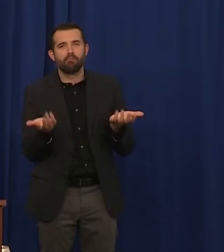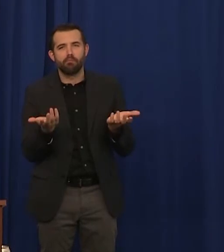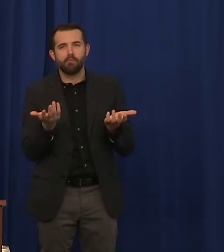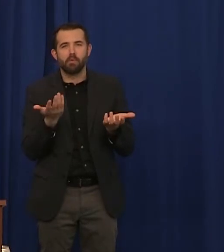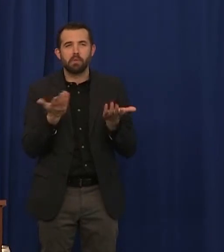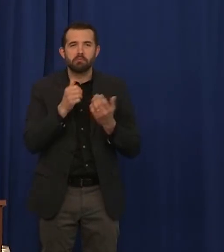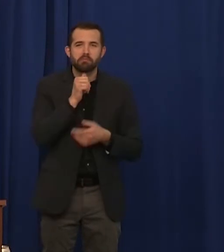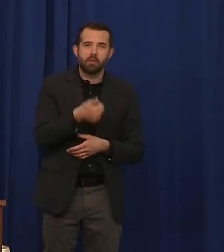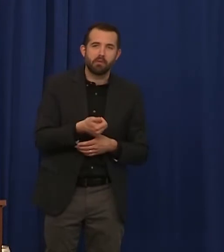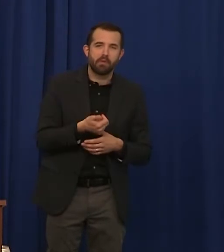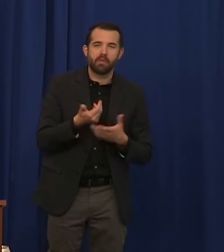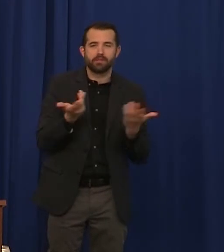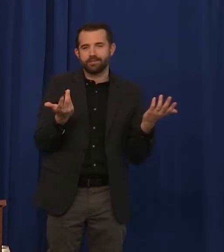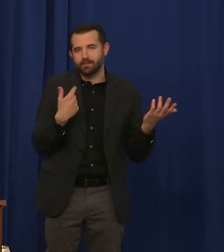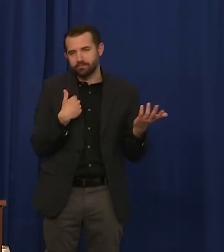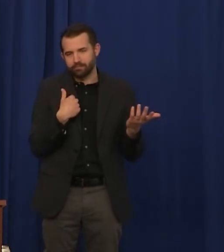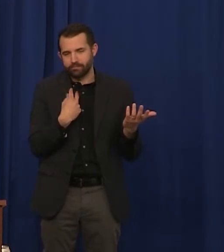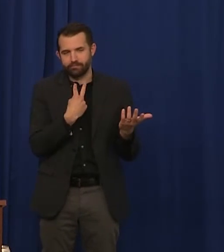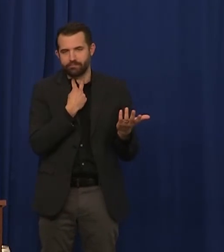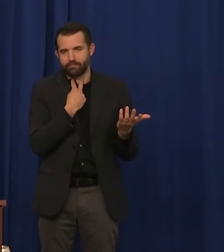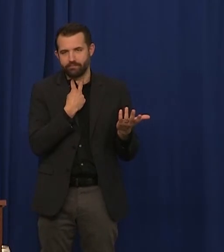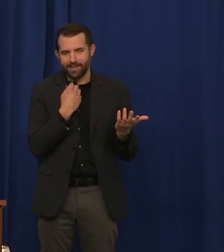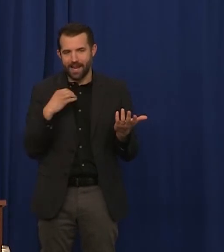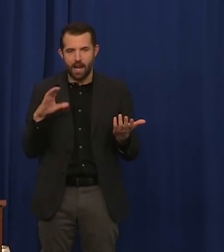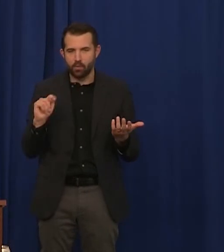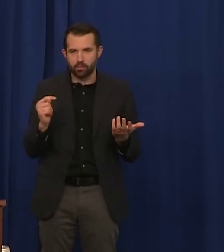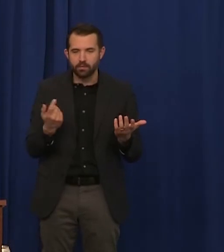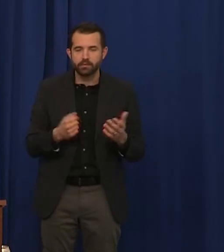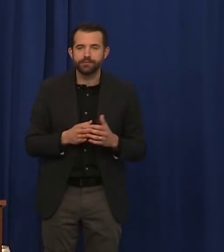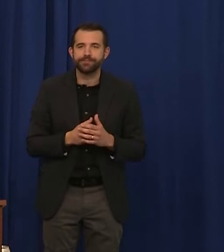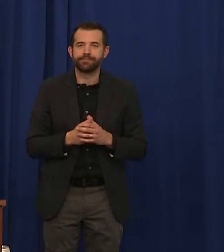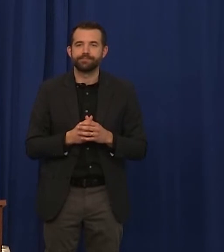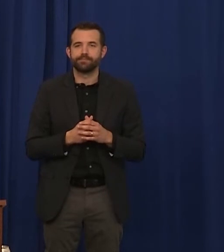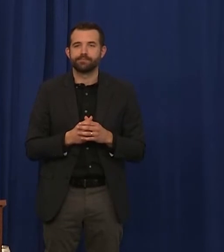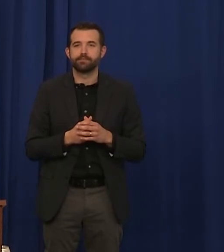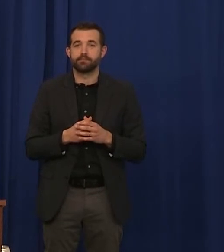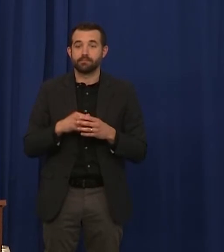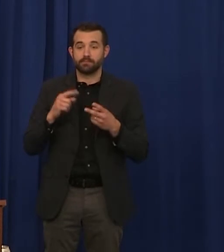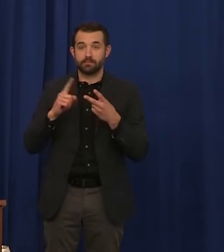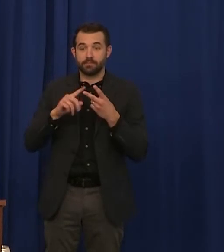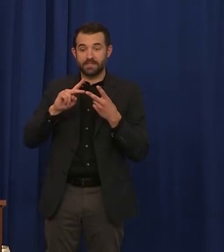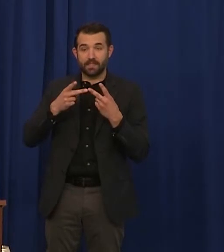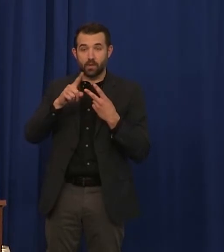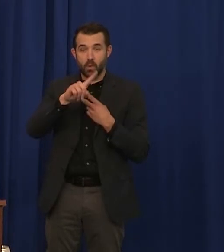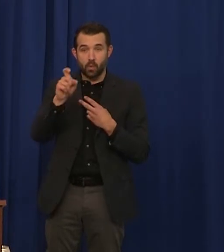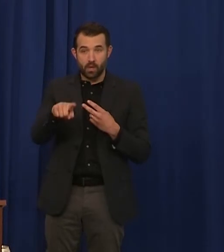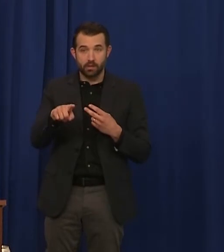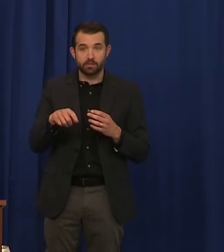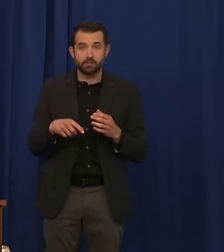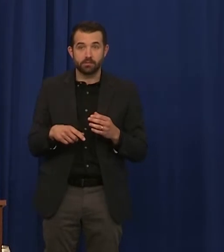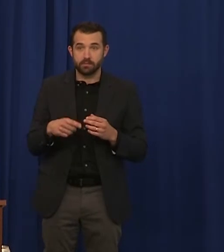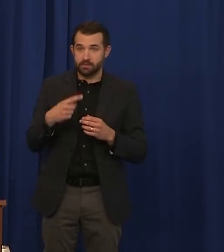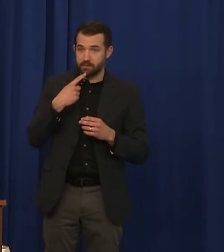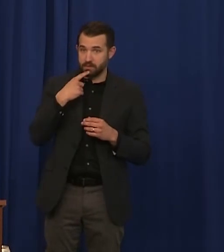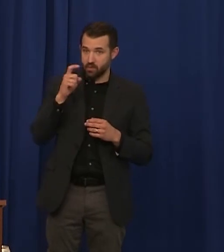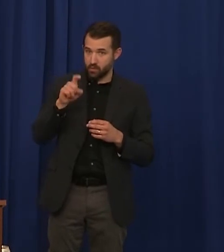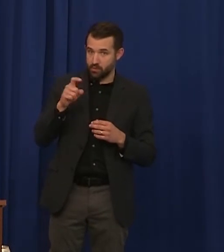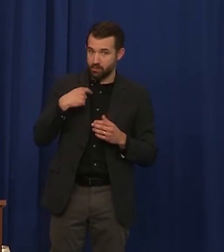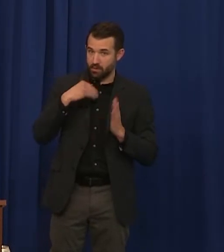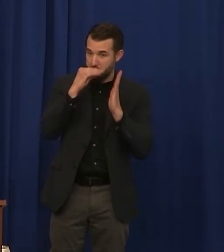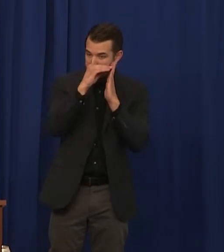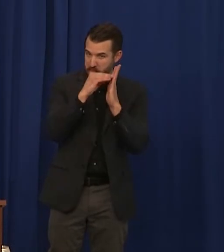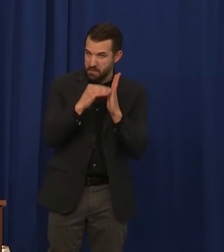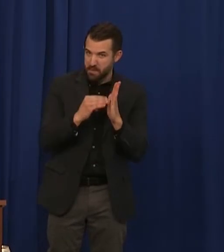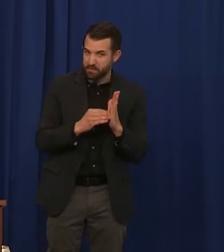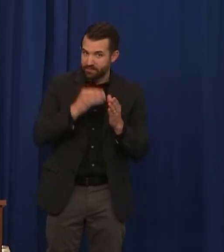keeping track of their movements and in the possibility that they might get COVID-19 and need to have that. I can't give